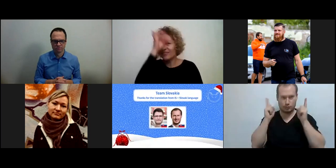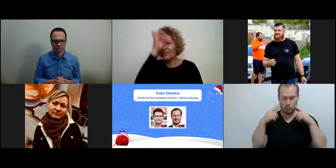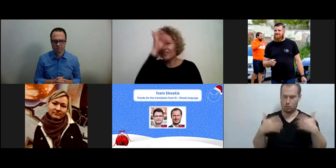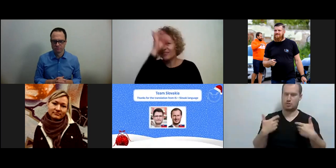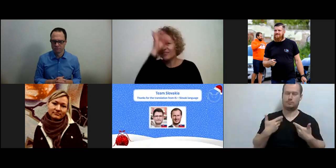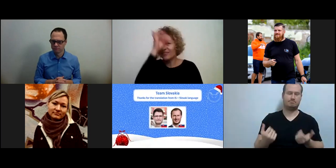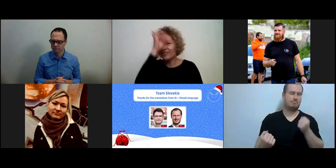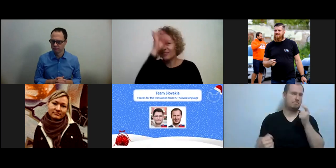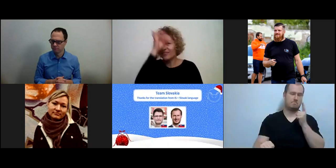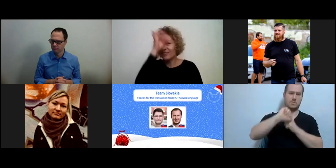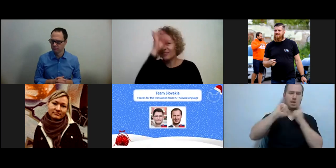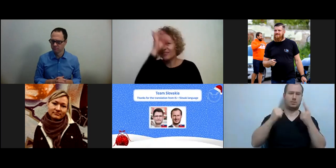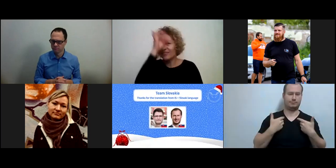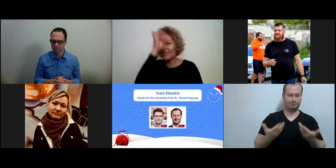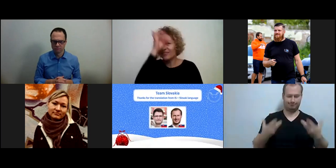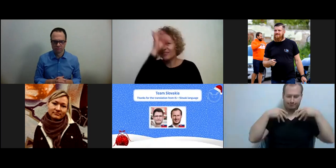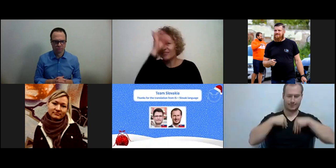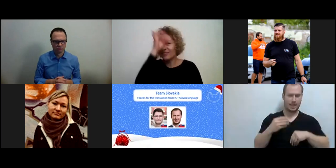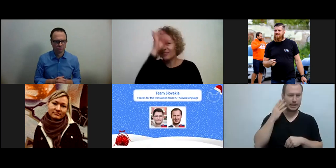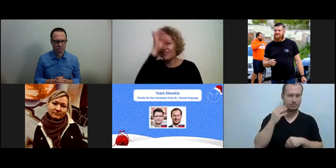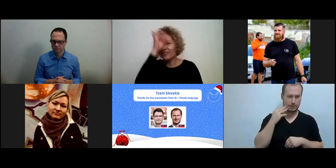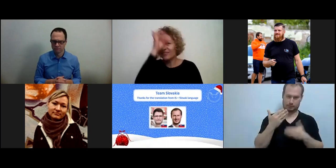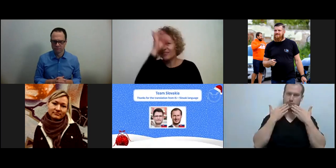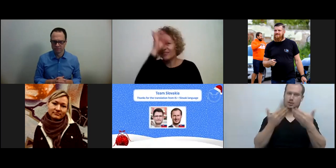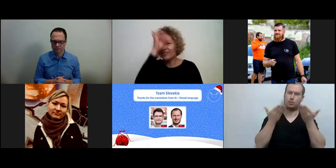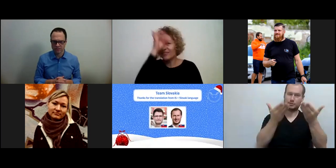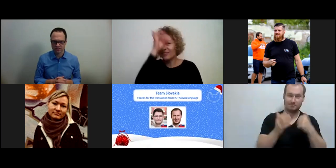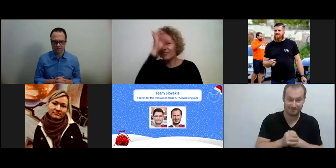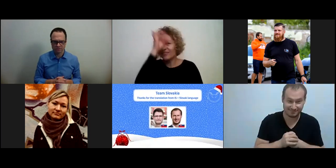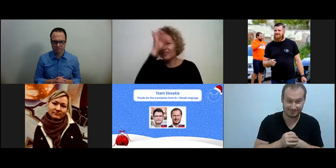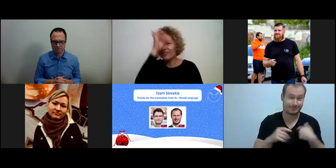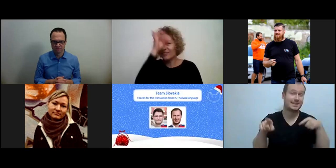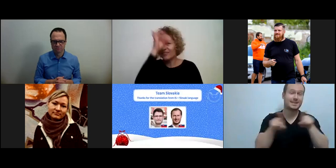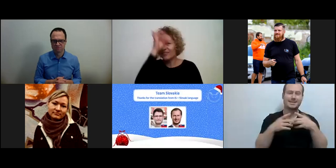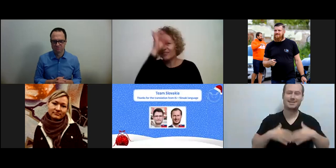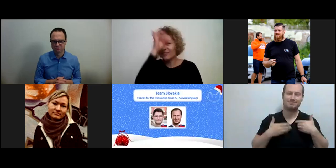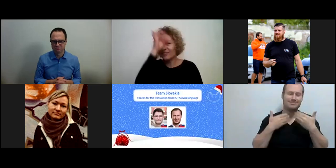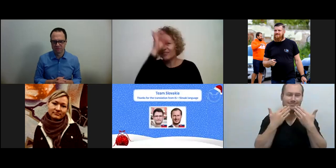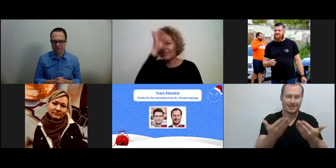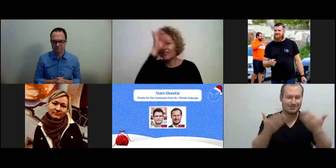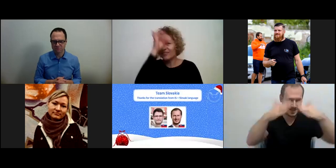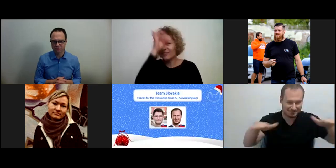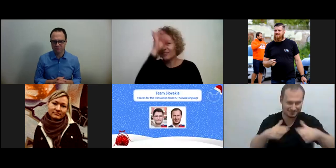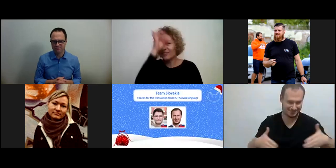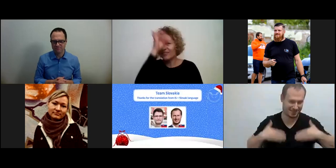international sign, but it's the first time to interpret from international sign to Slovakian sign. It's given me such a great